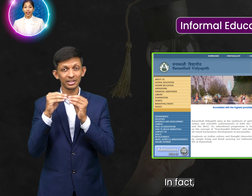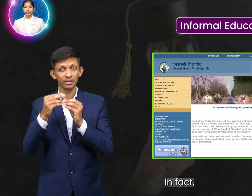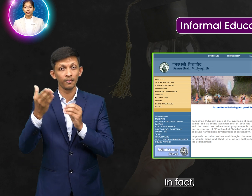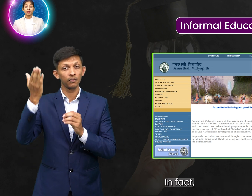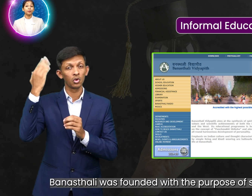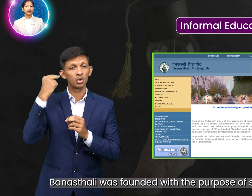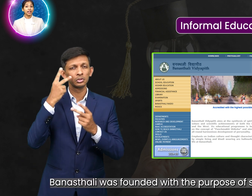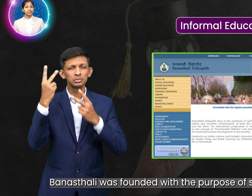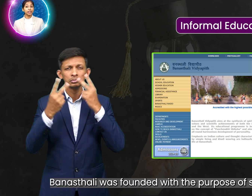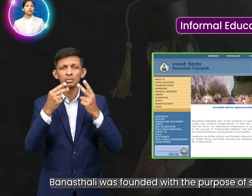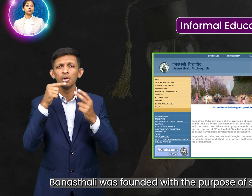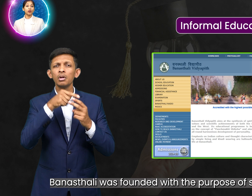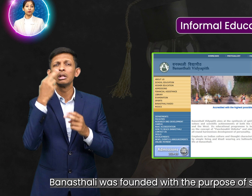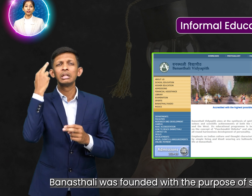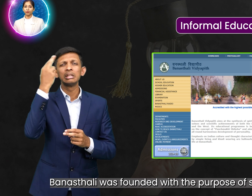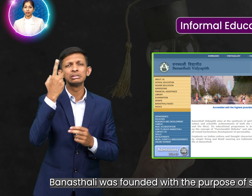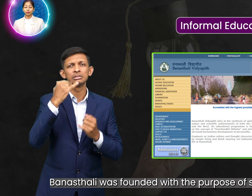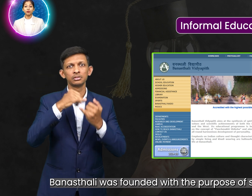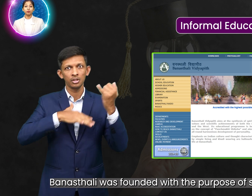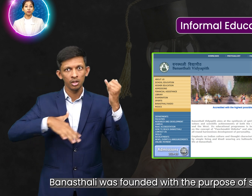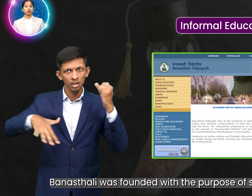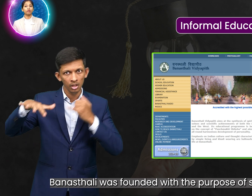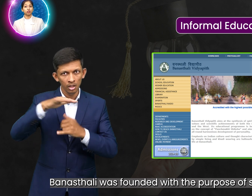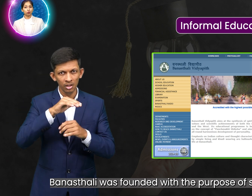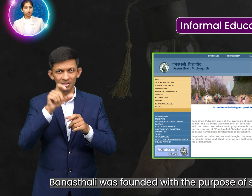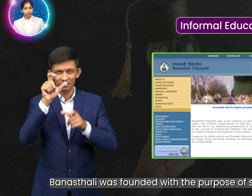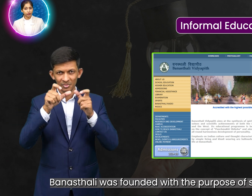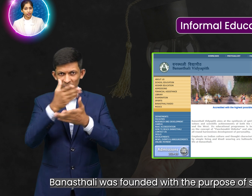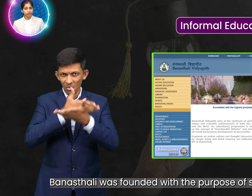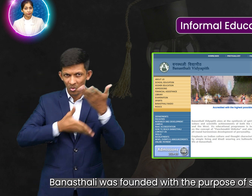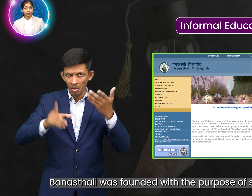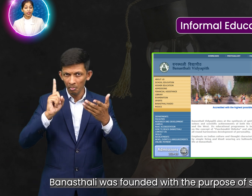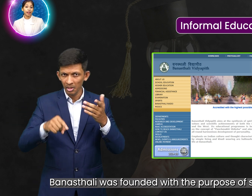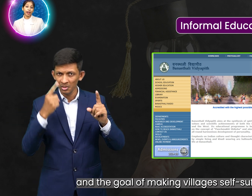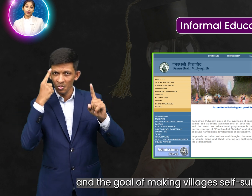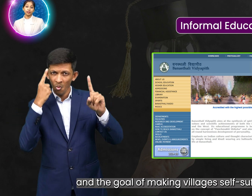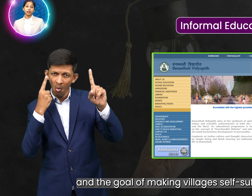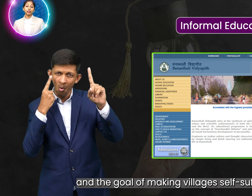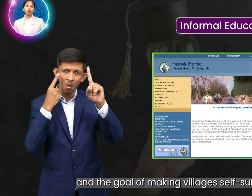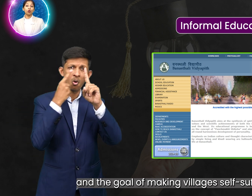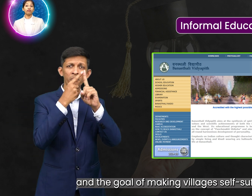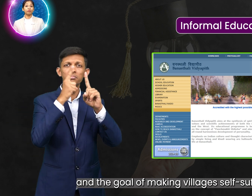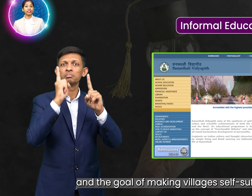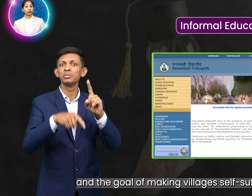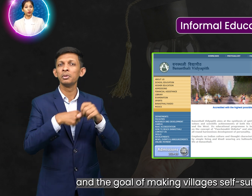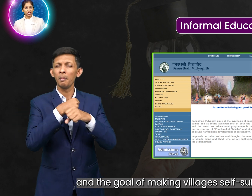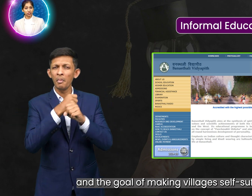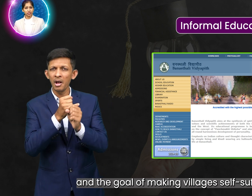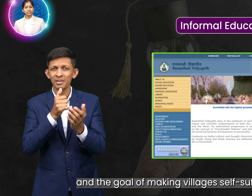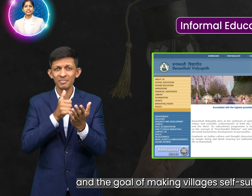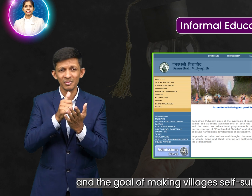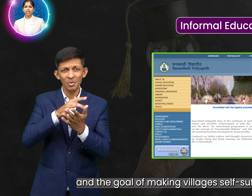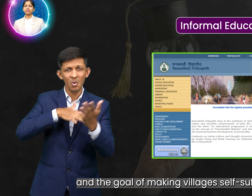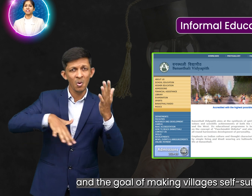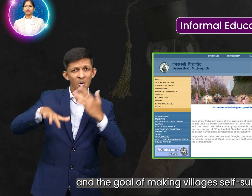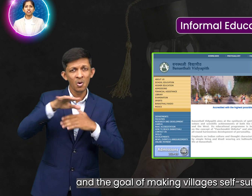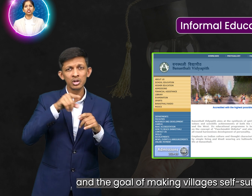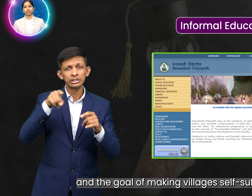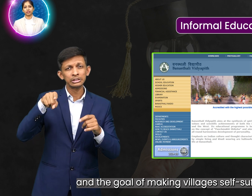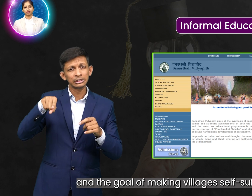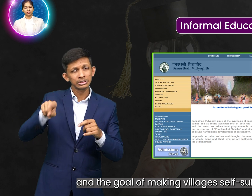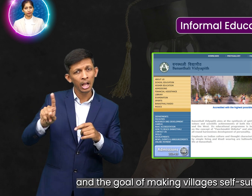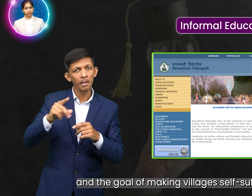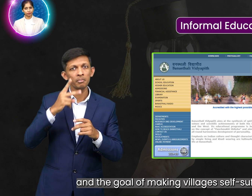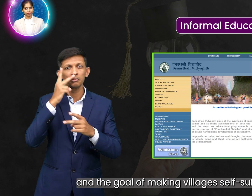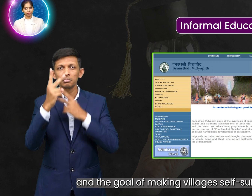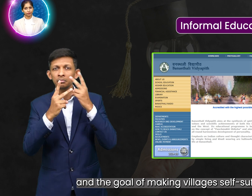In fact, Banastali was founded with the purpose of social service and the goal of making villages